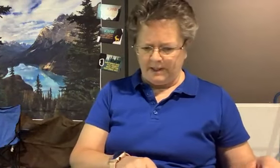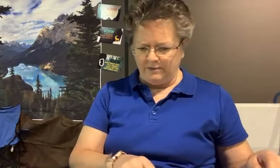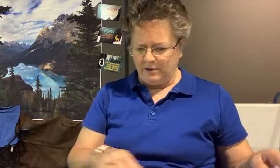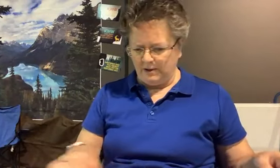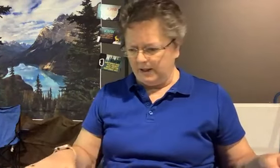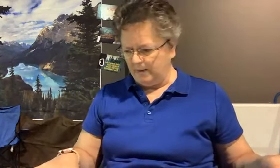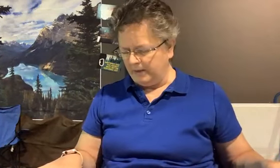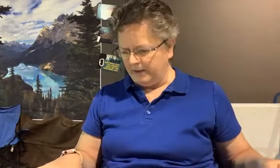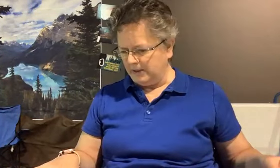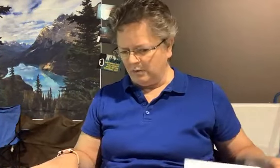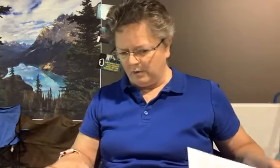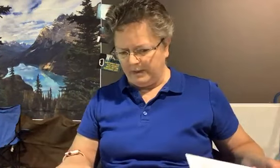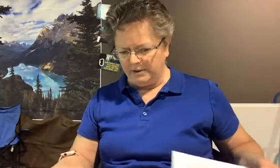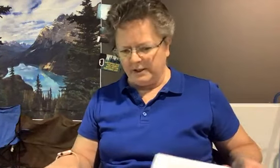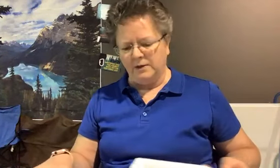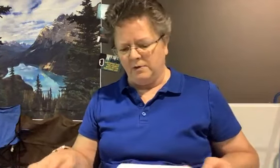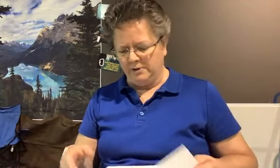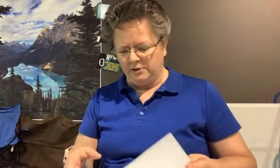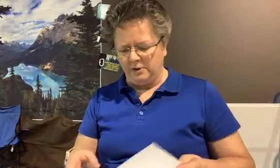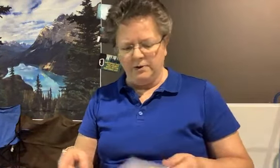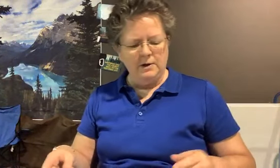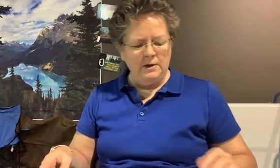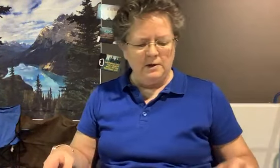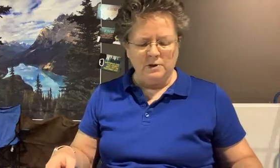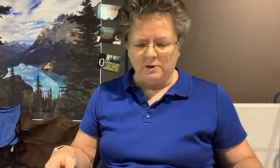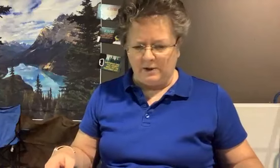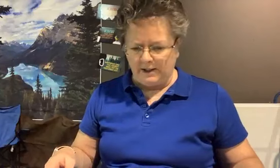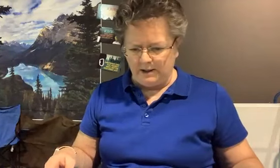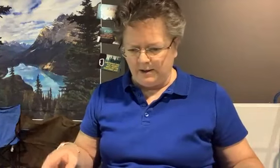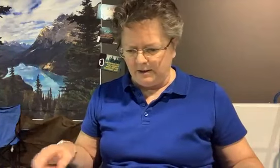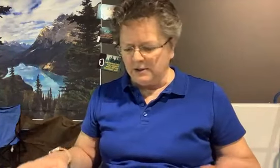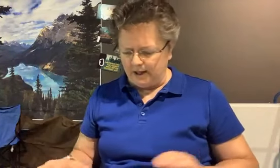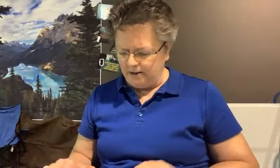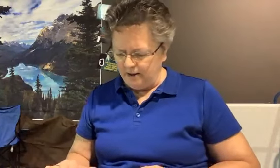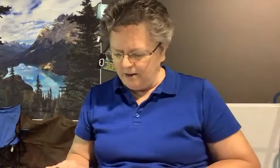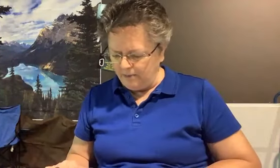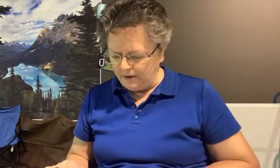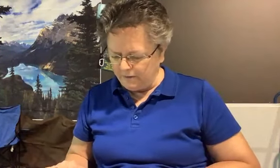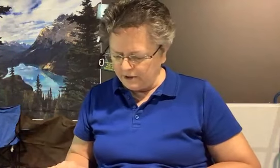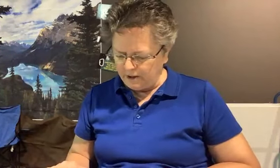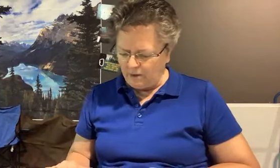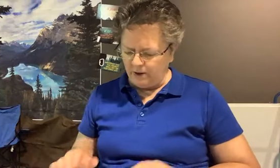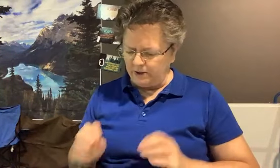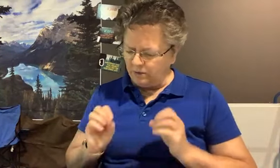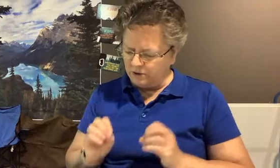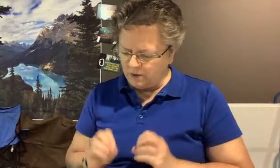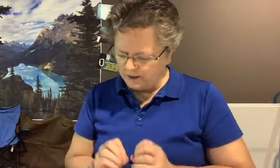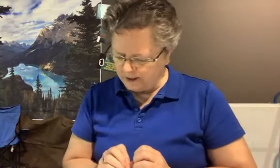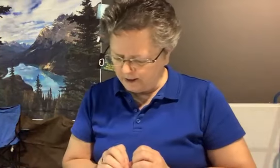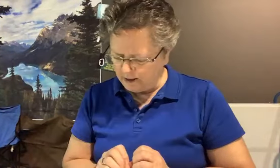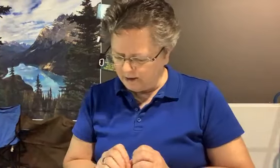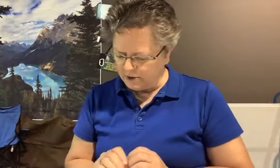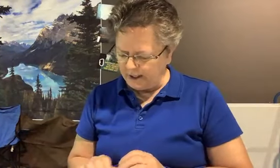bad if you didn't get it, but that's where my study was, so it was a little late in getting this done. But first thing we want to do, we just want to dig in and understand